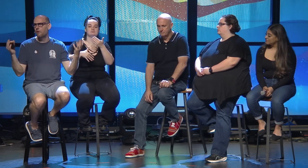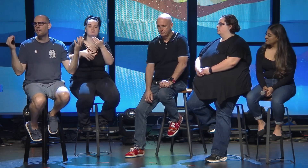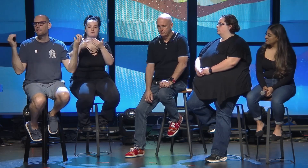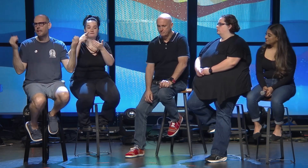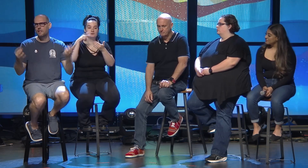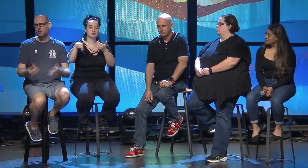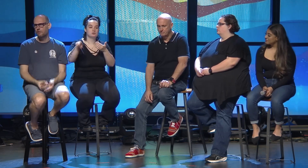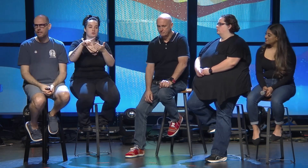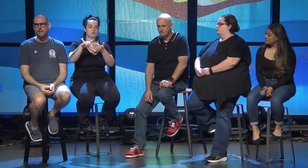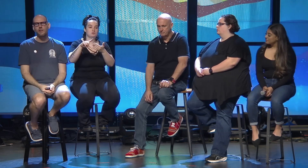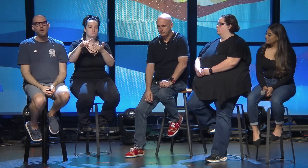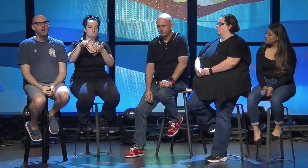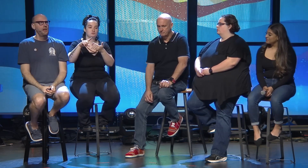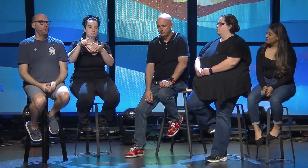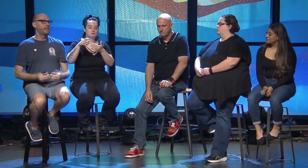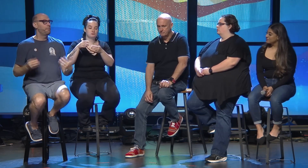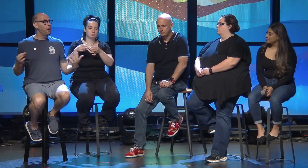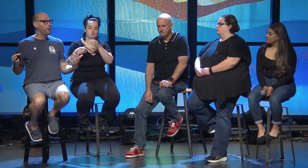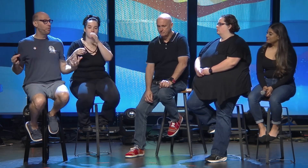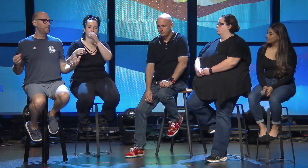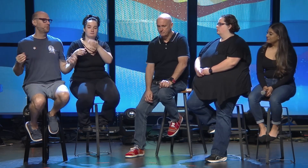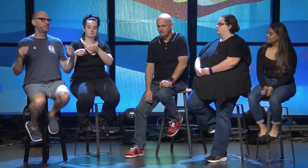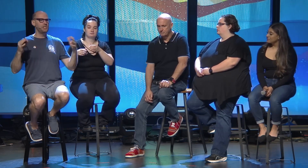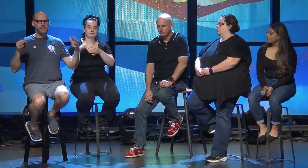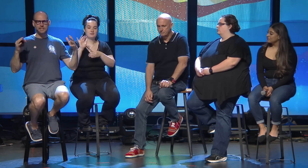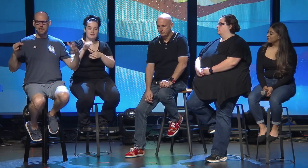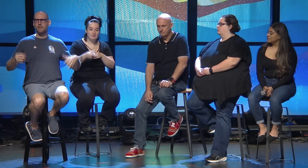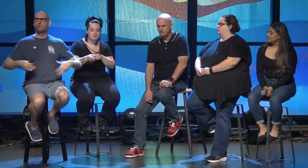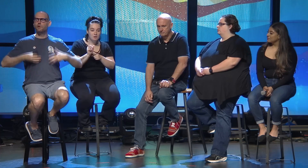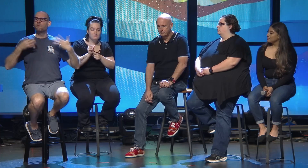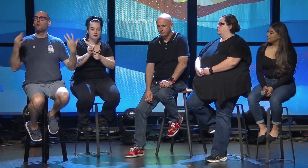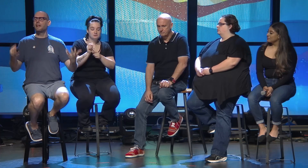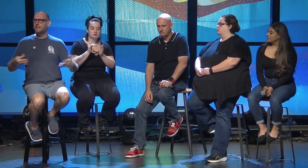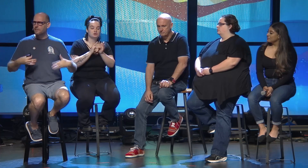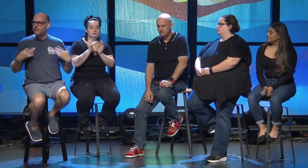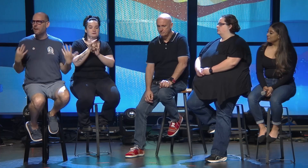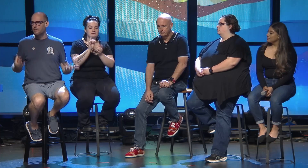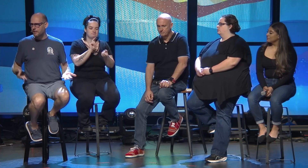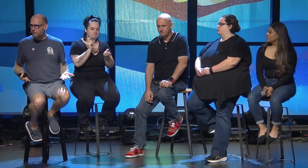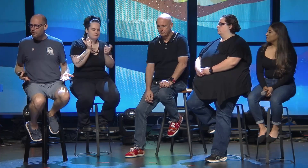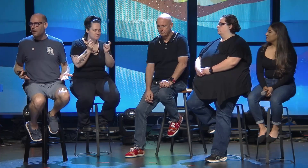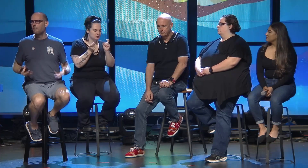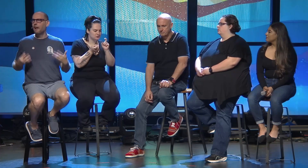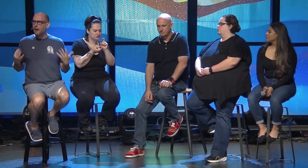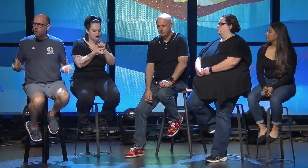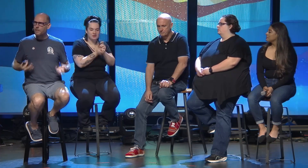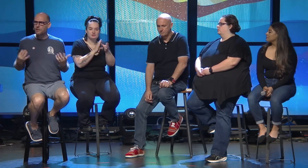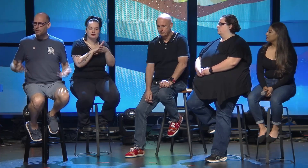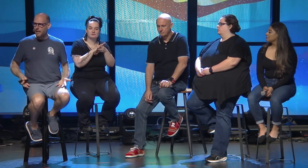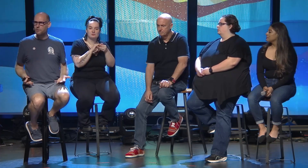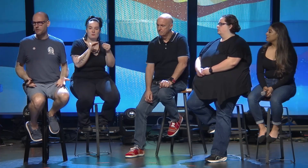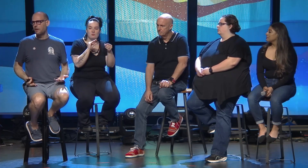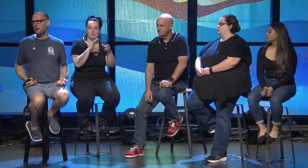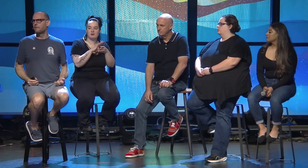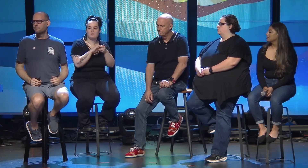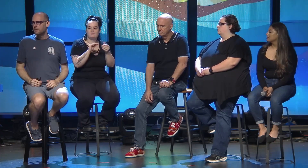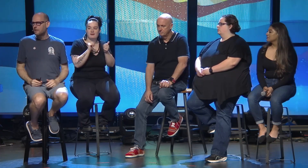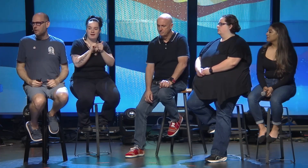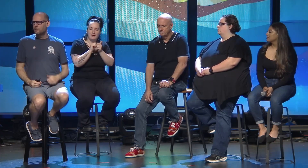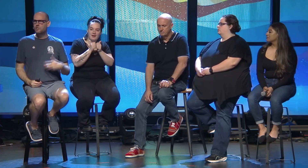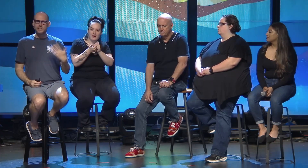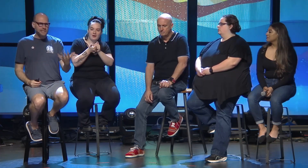for everyone. Take and drink." And what that moment was Jesus kind of rewriting the narrative of how we interact with